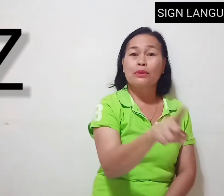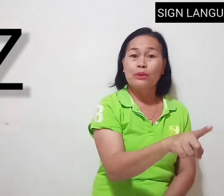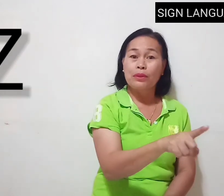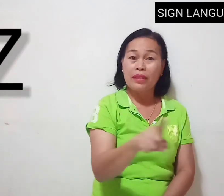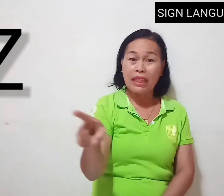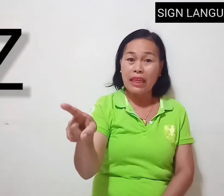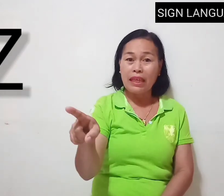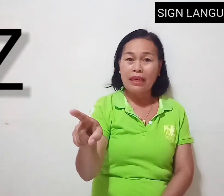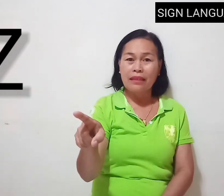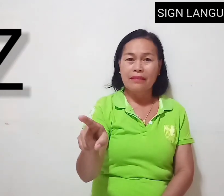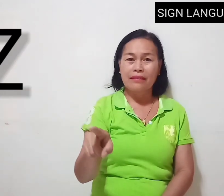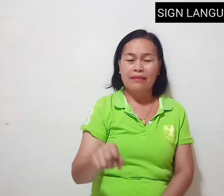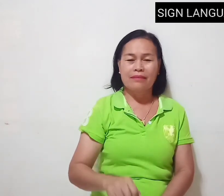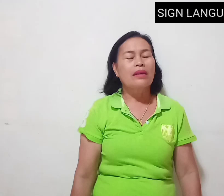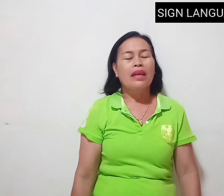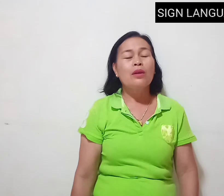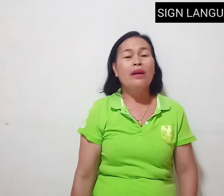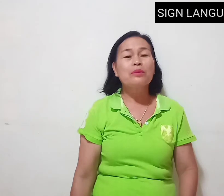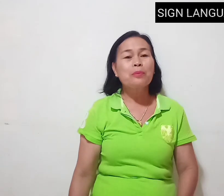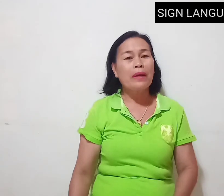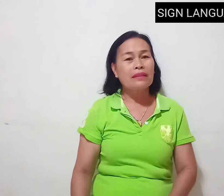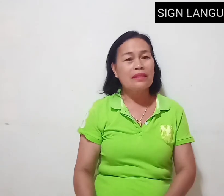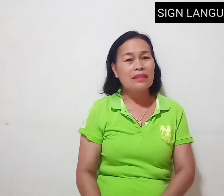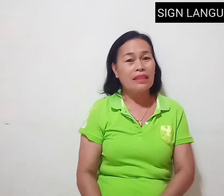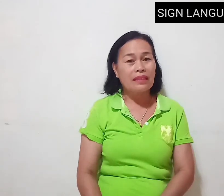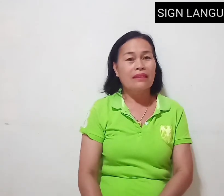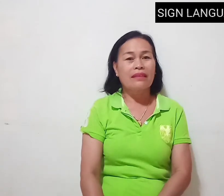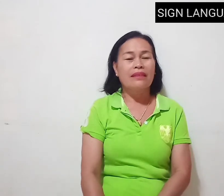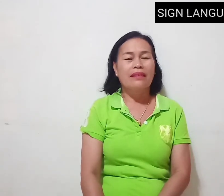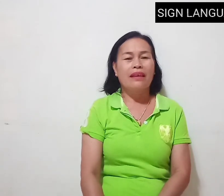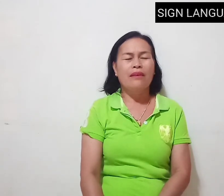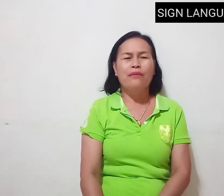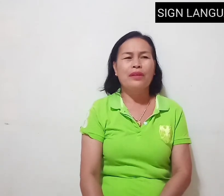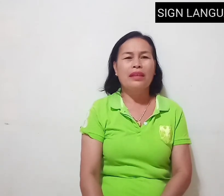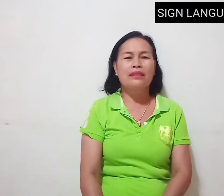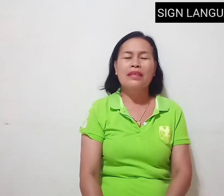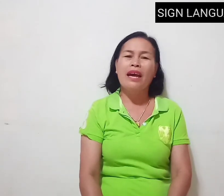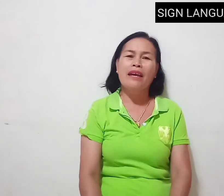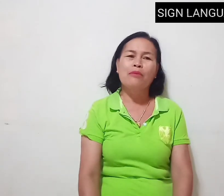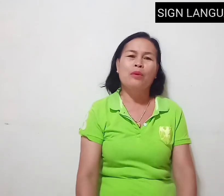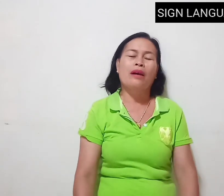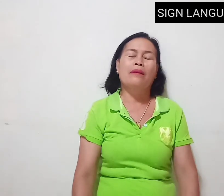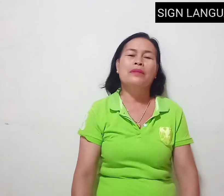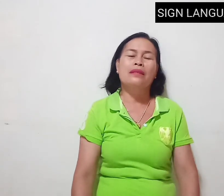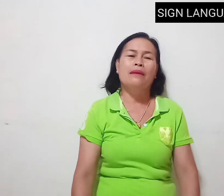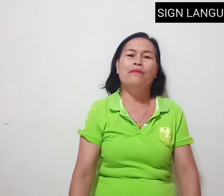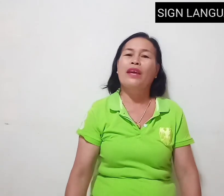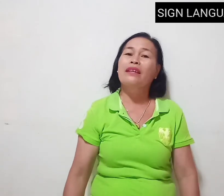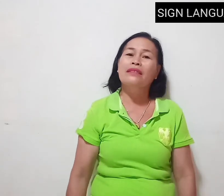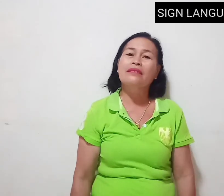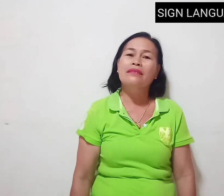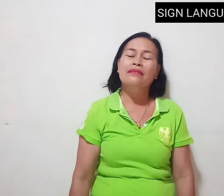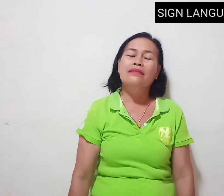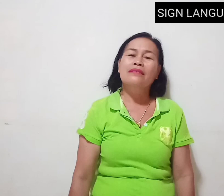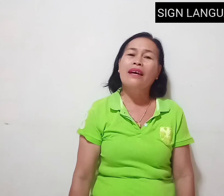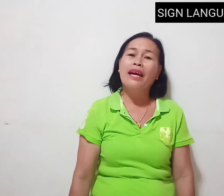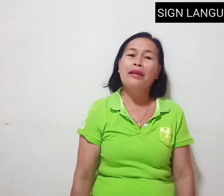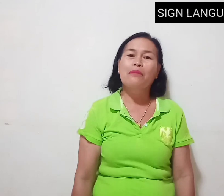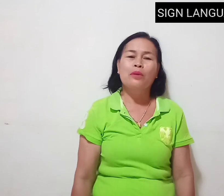2, 3. Okay, you have to practice it. Every time you have some vacant time, you